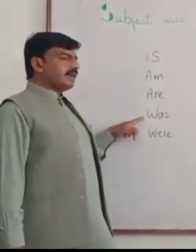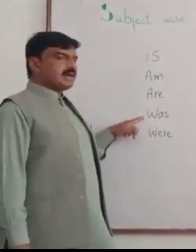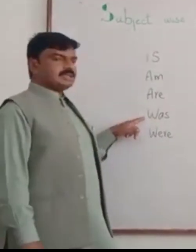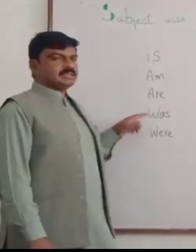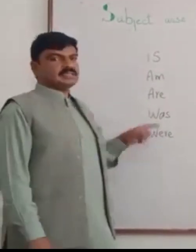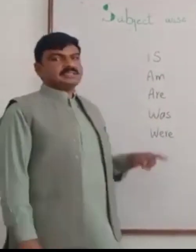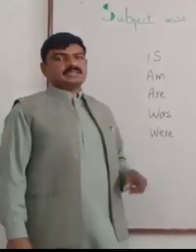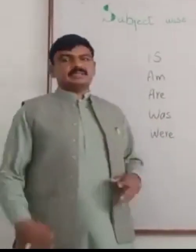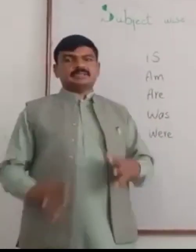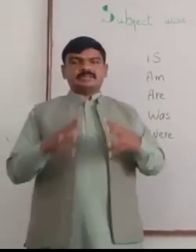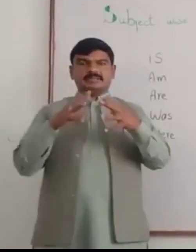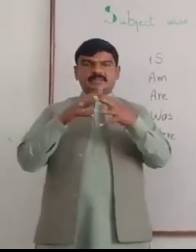was